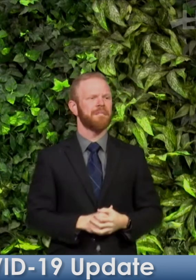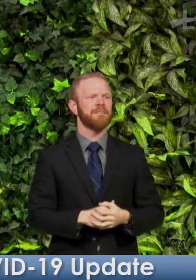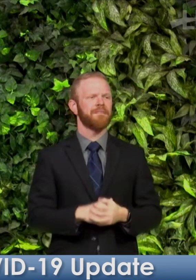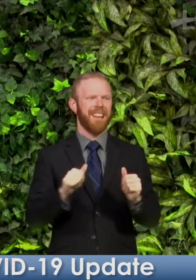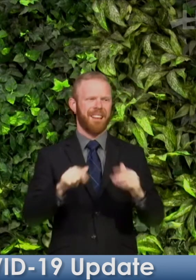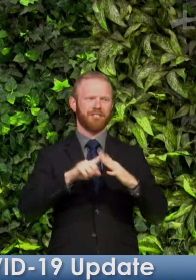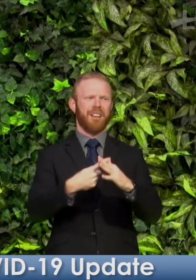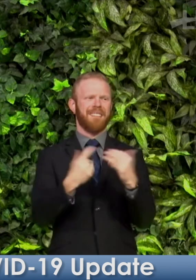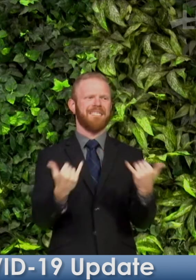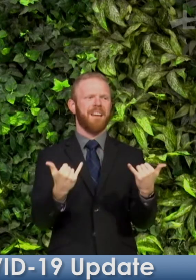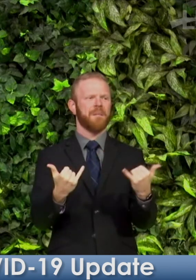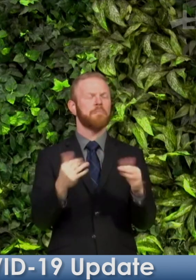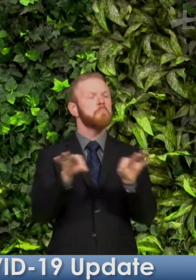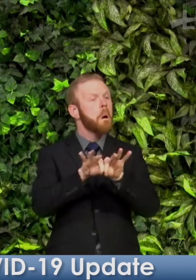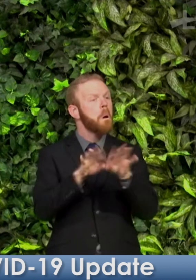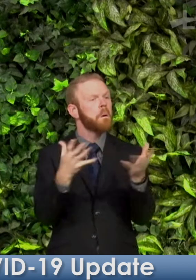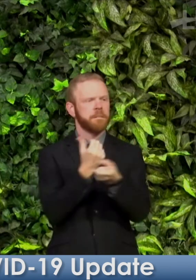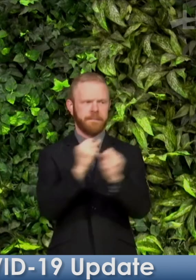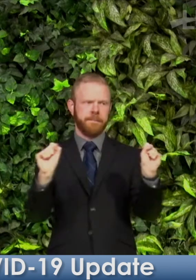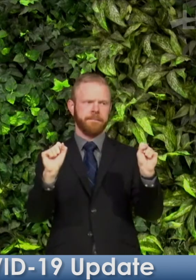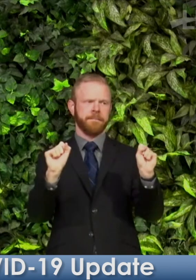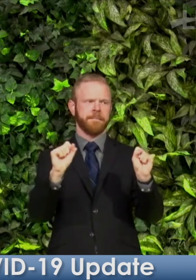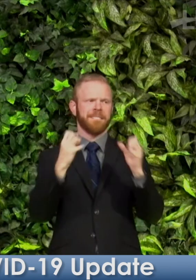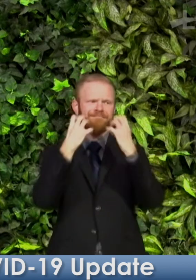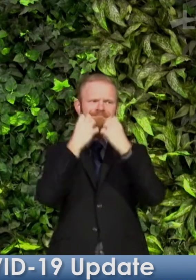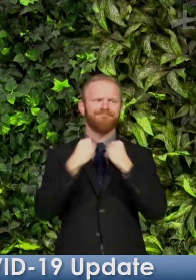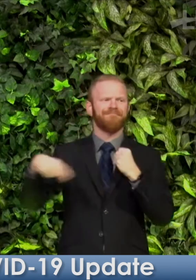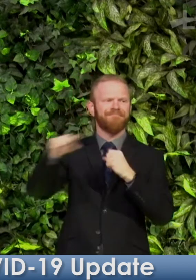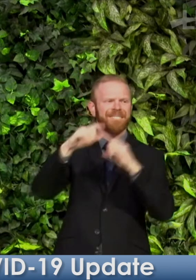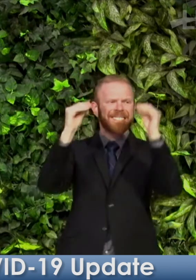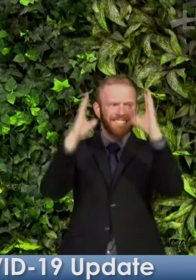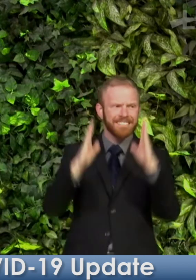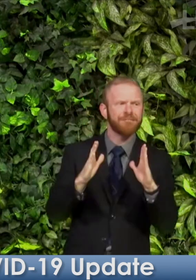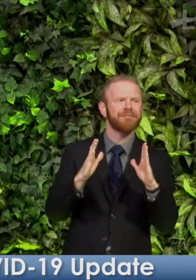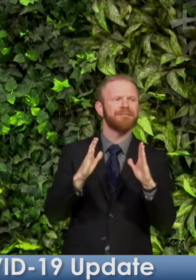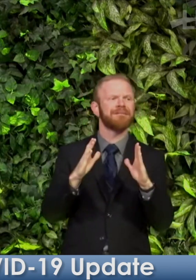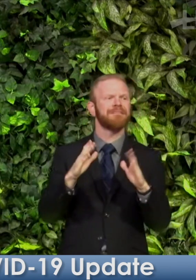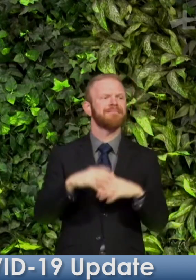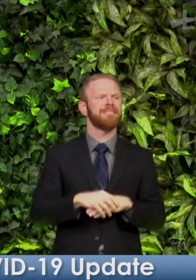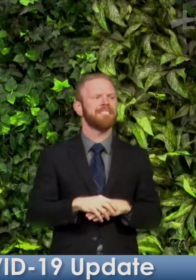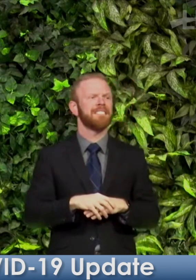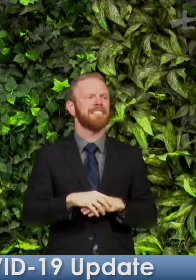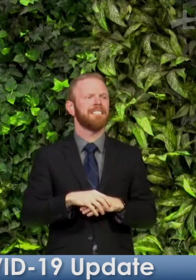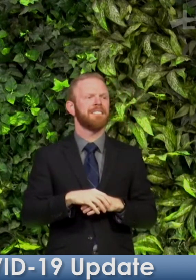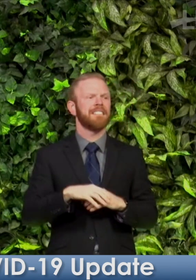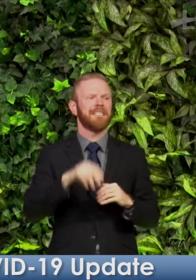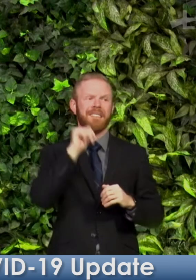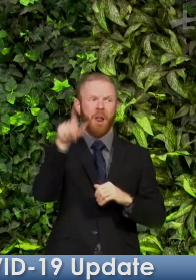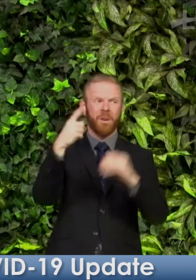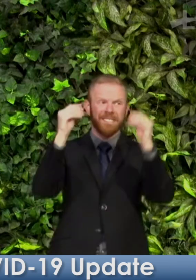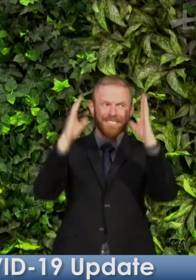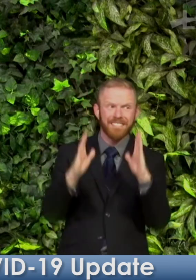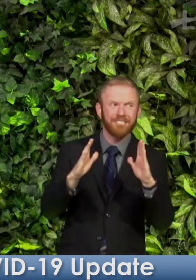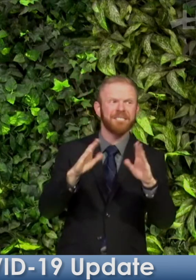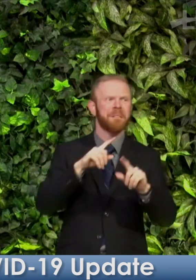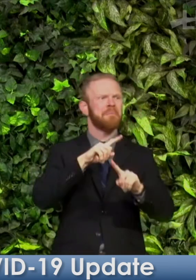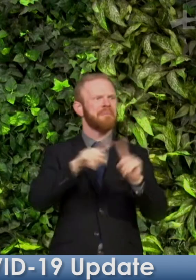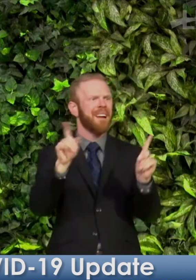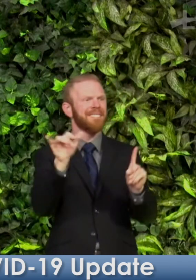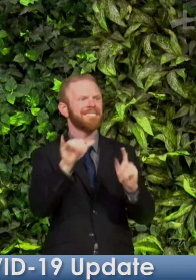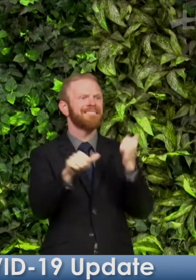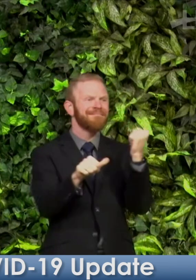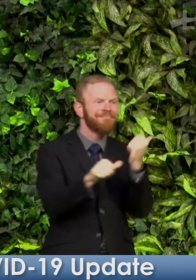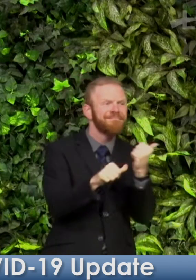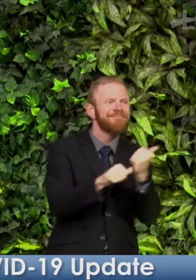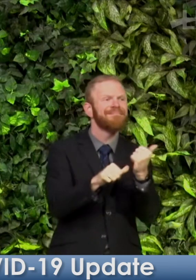must value our educators. And our educators are not just our teachers. Our educators are all the classified staff.